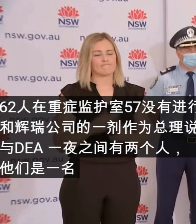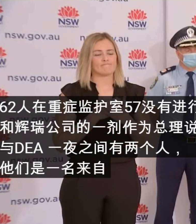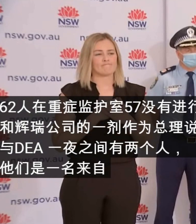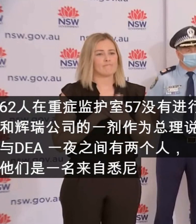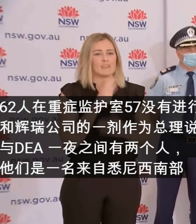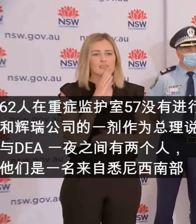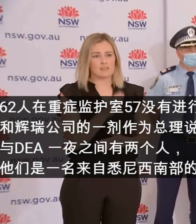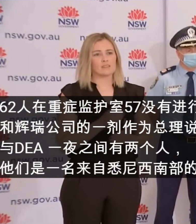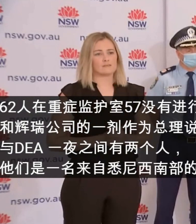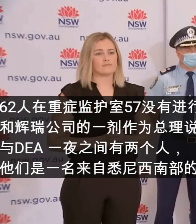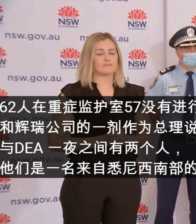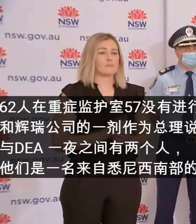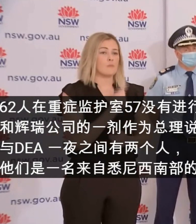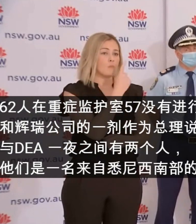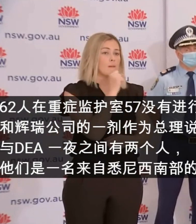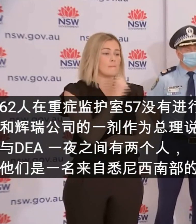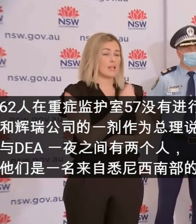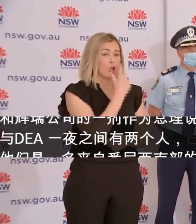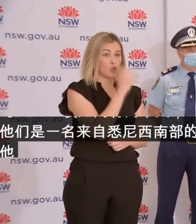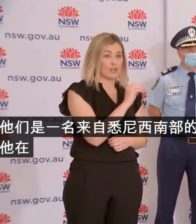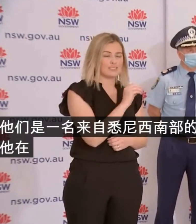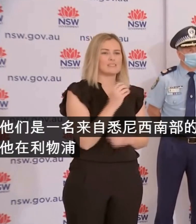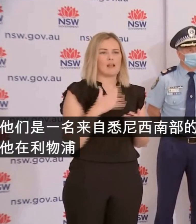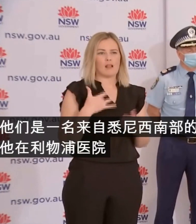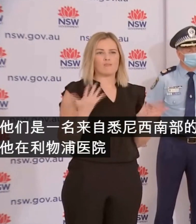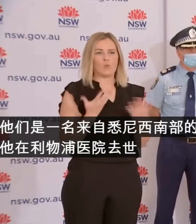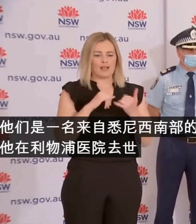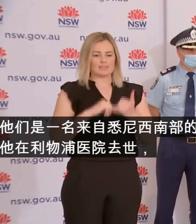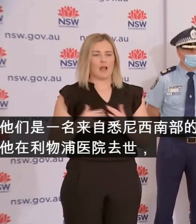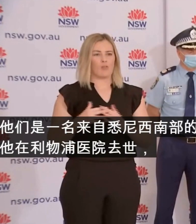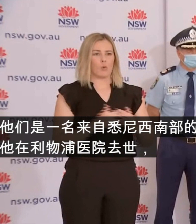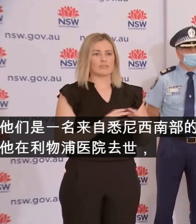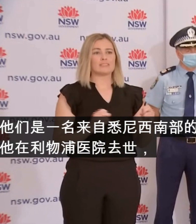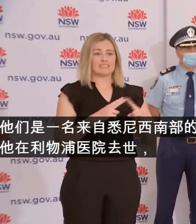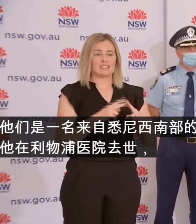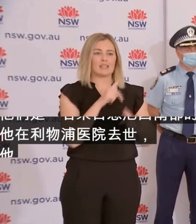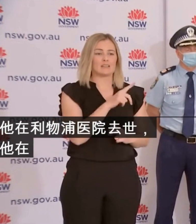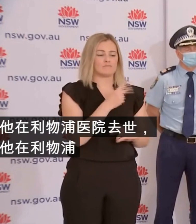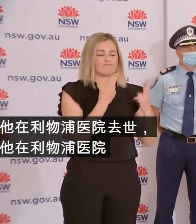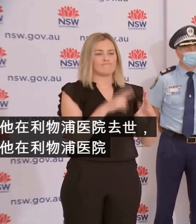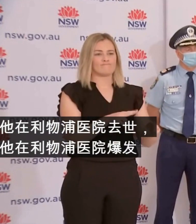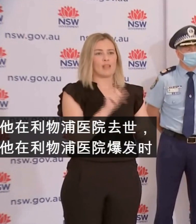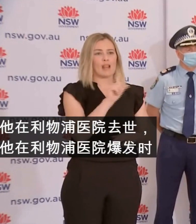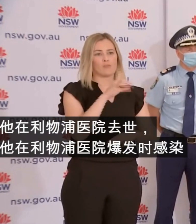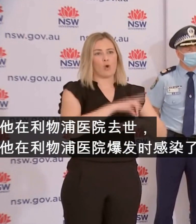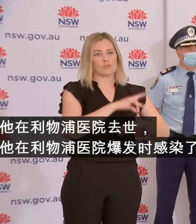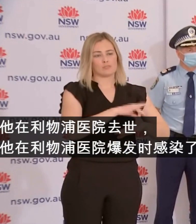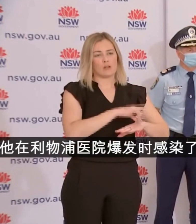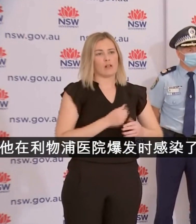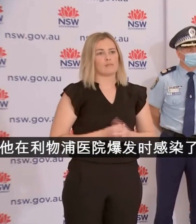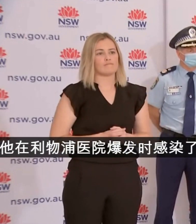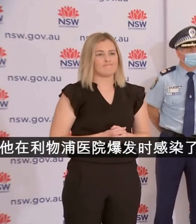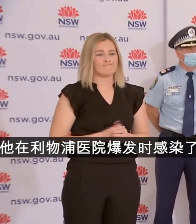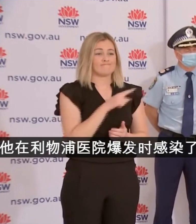are a man in his 90s from southwest Sydney who died at Liverpool Hospital. He acquired his infection as part